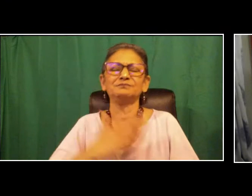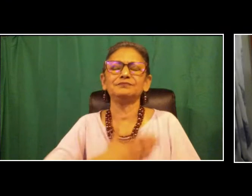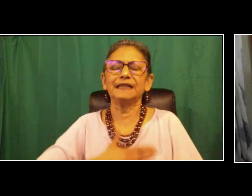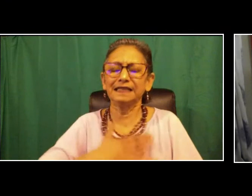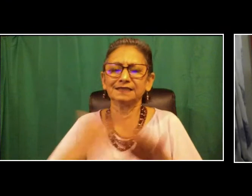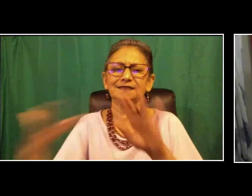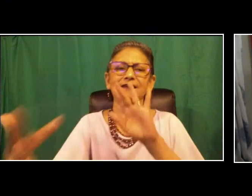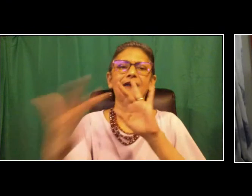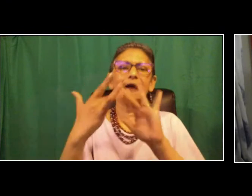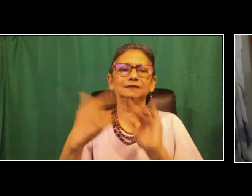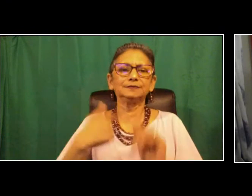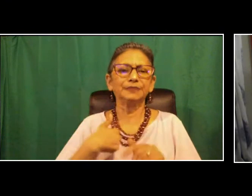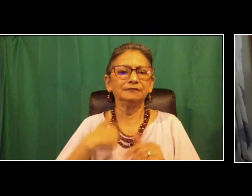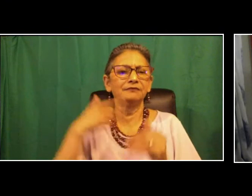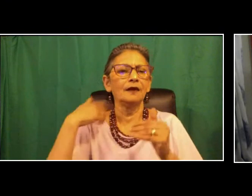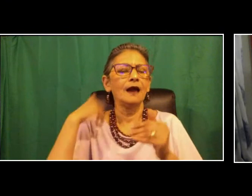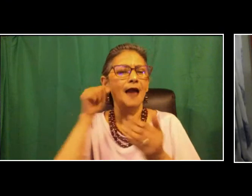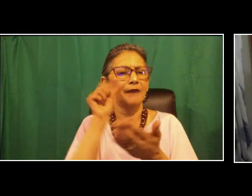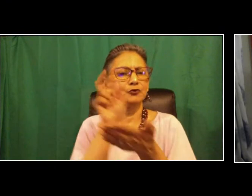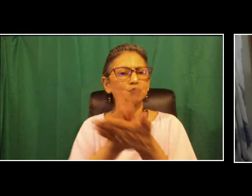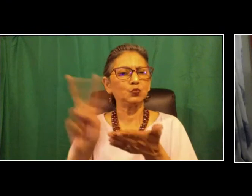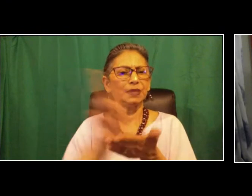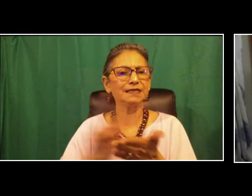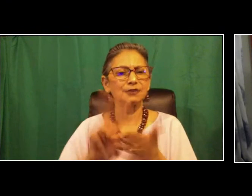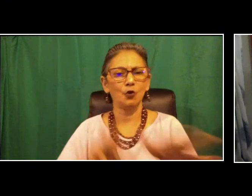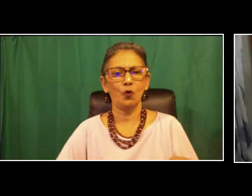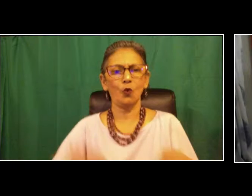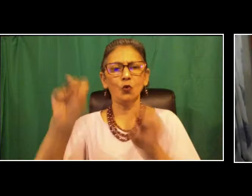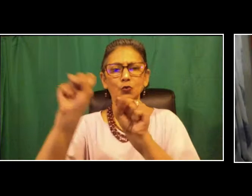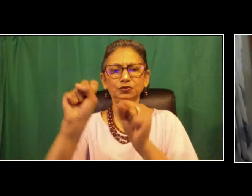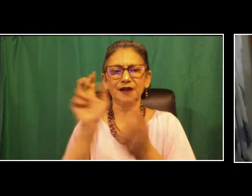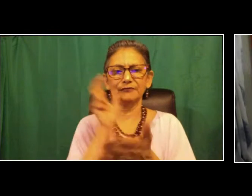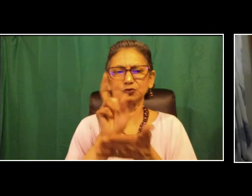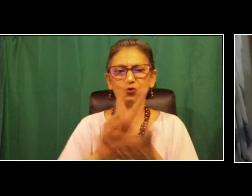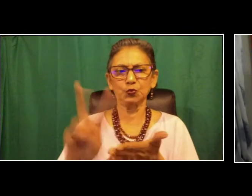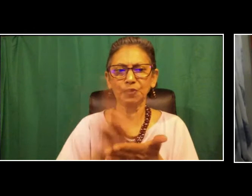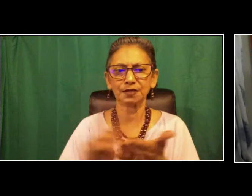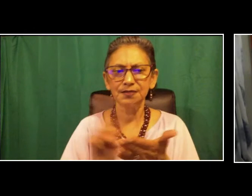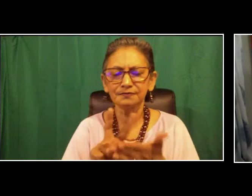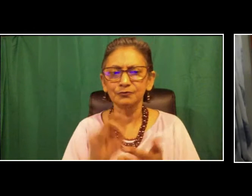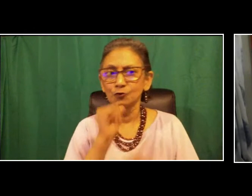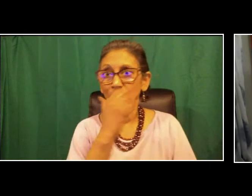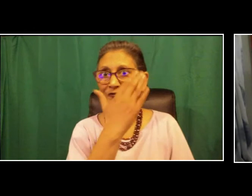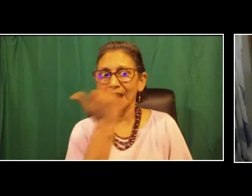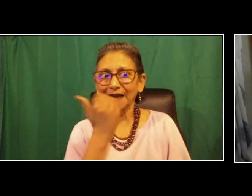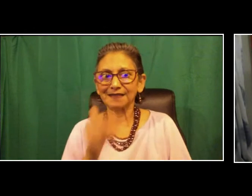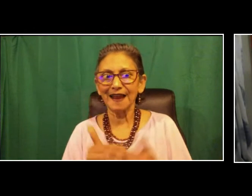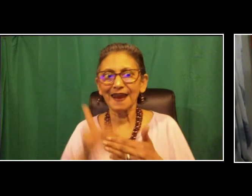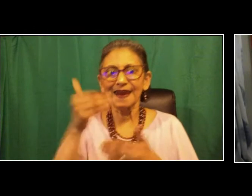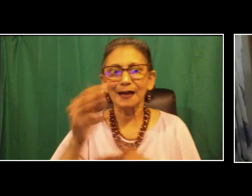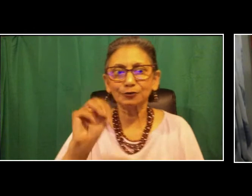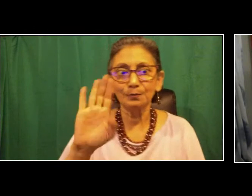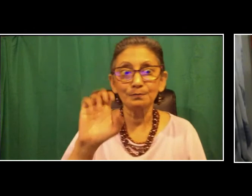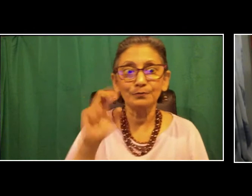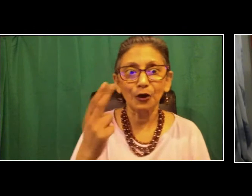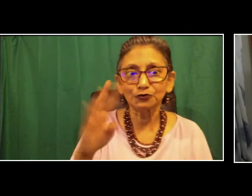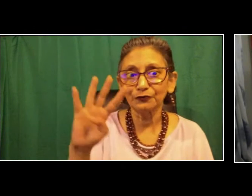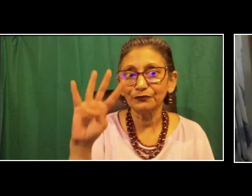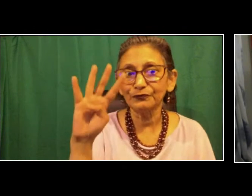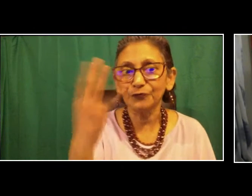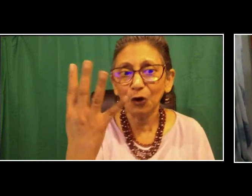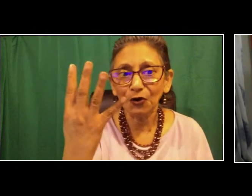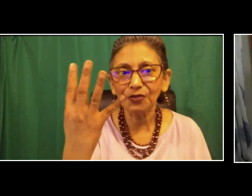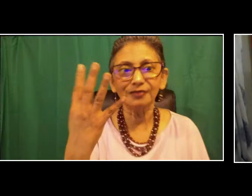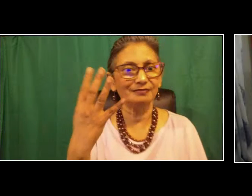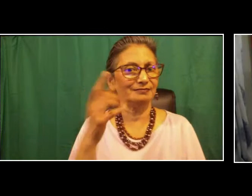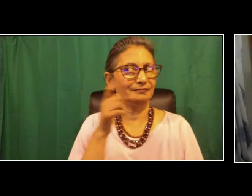want to encourage us to have more opportunities like this. And if you're interested, if you have topics that you'd like to see, please